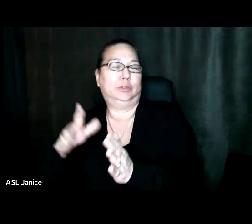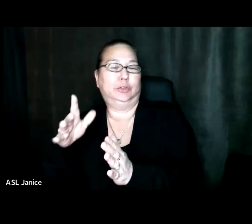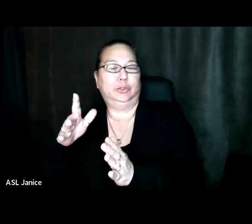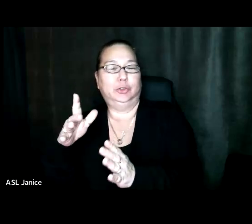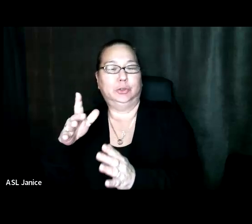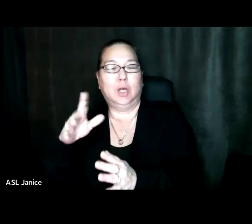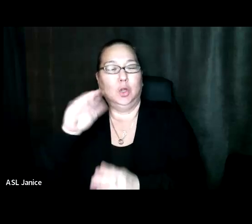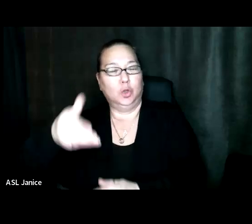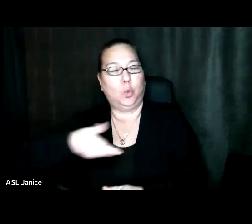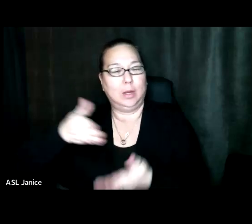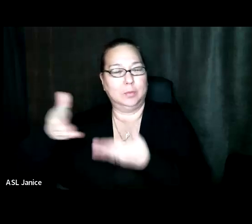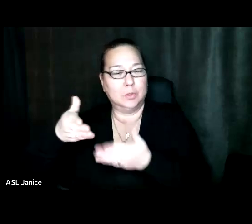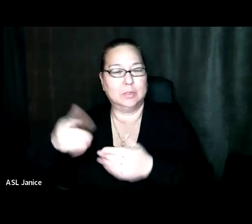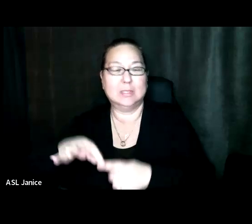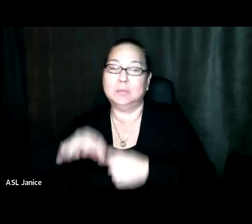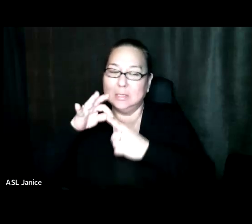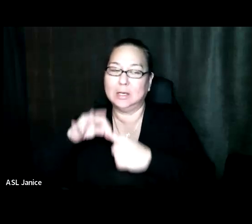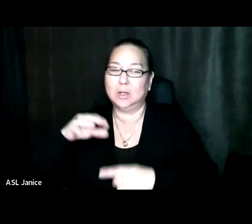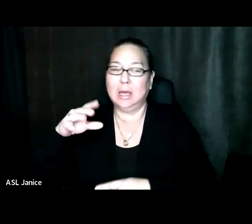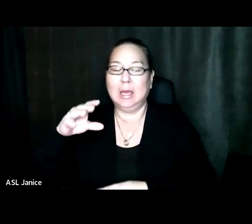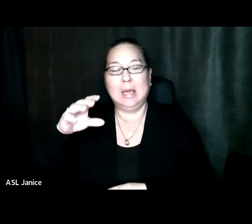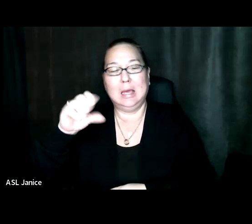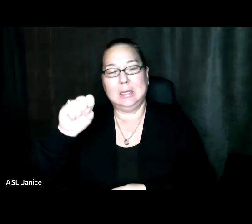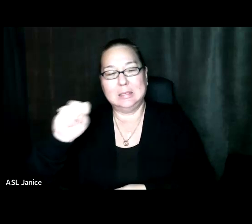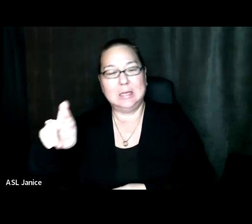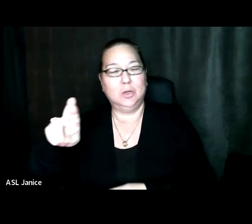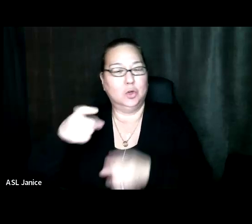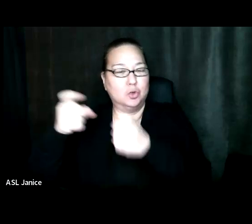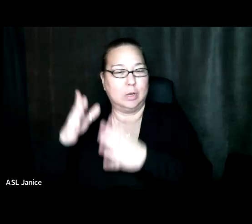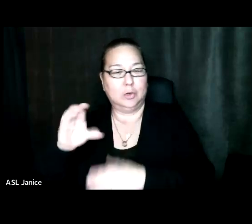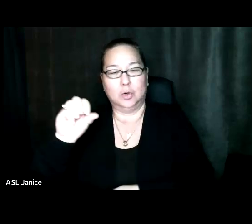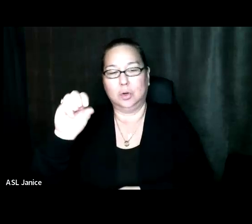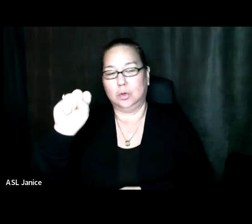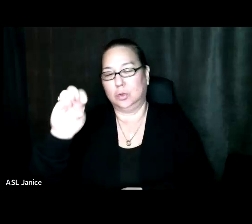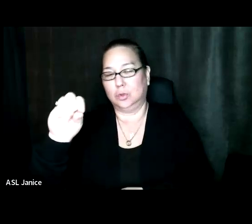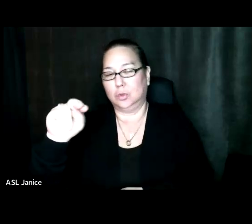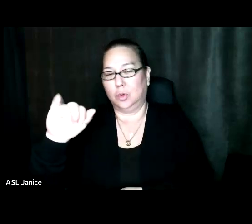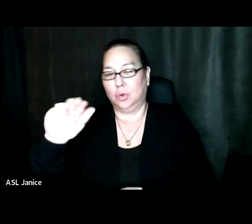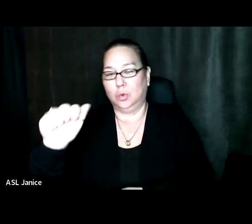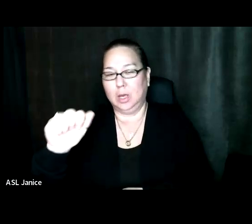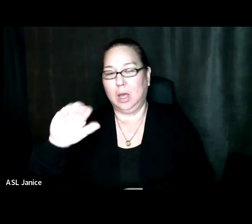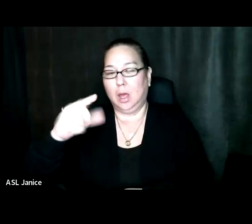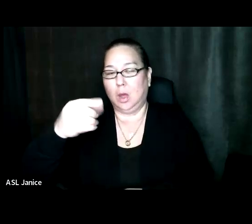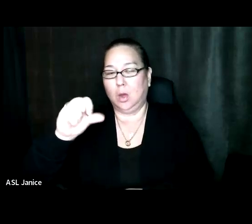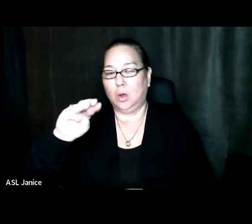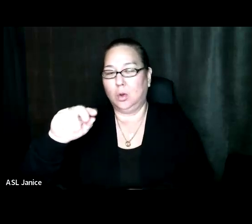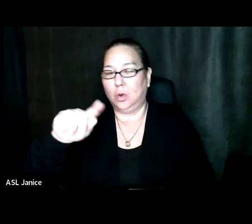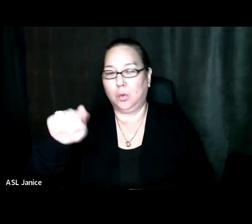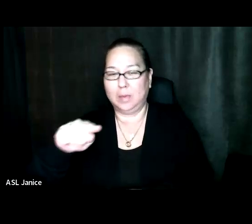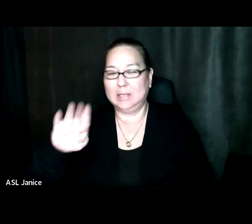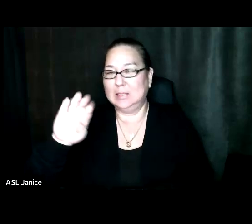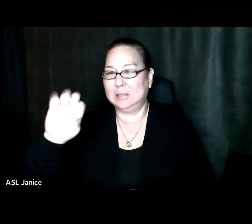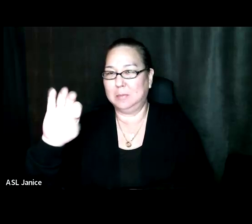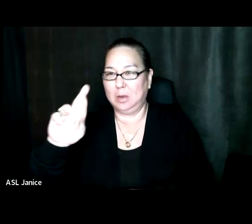Gomez Benray and her team, our school leaders, all of the volunteers who made the event a success, Dr.